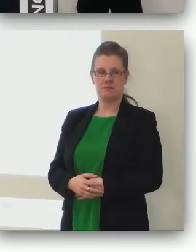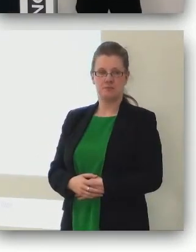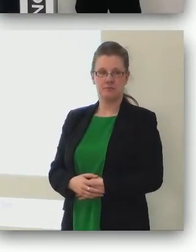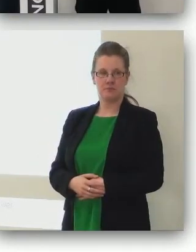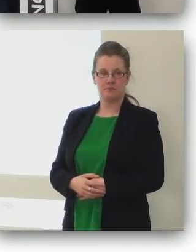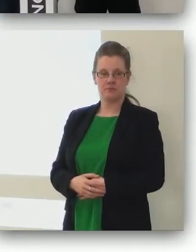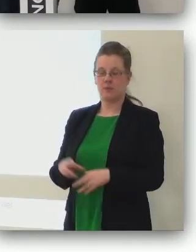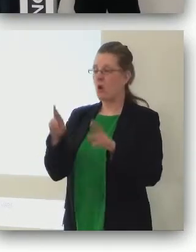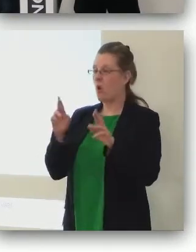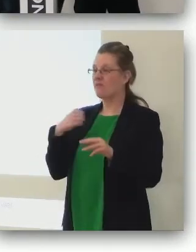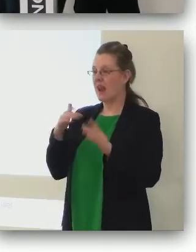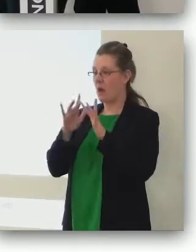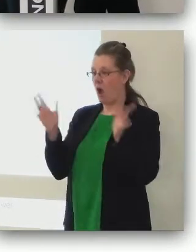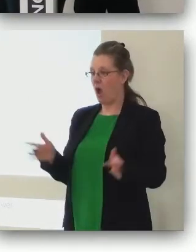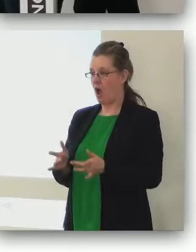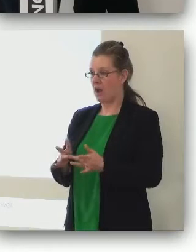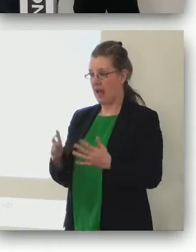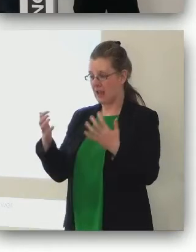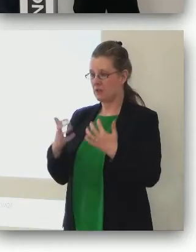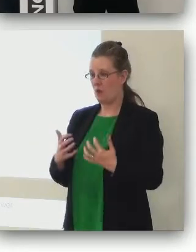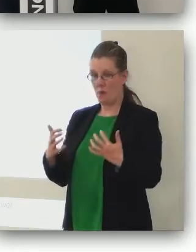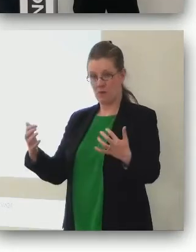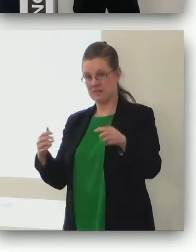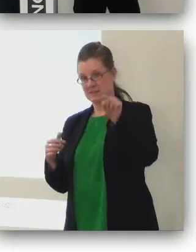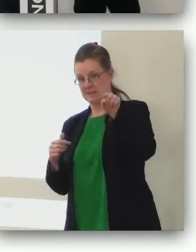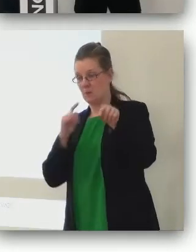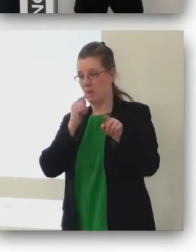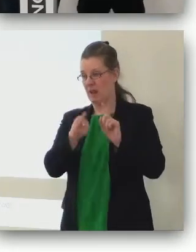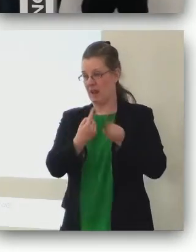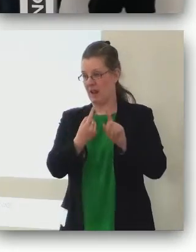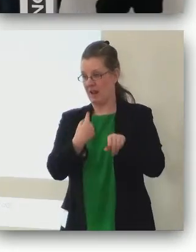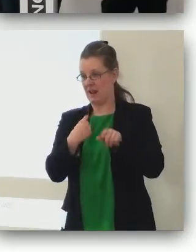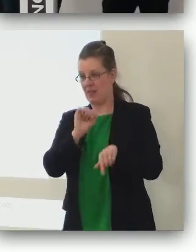And hopefully our online audience are also sending in their answers as we speak.